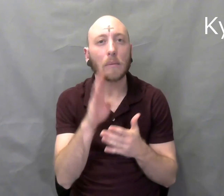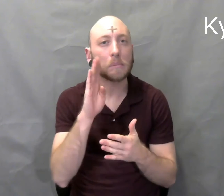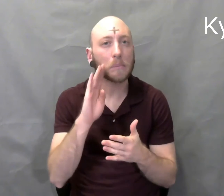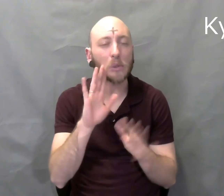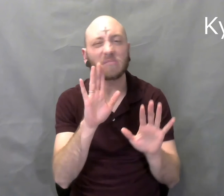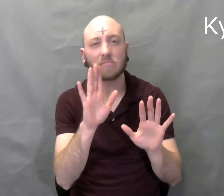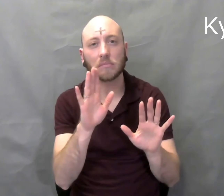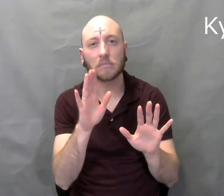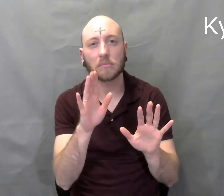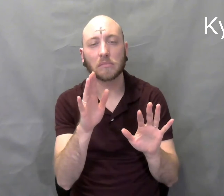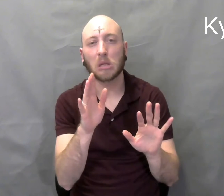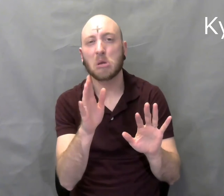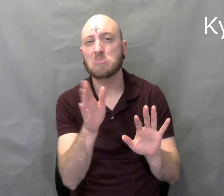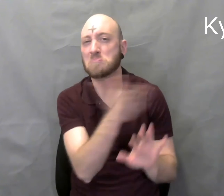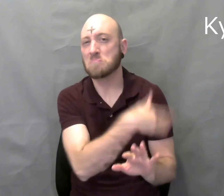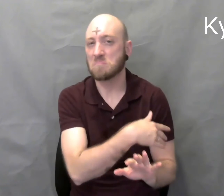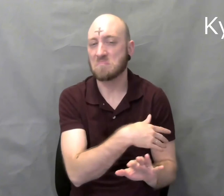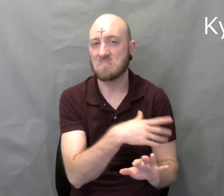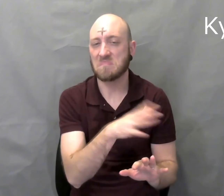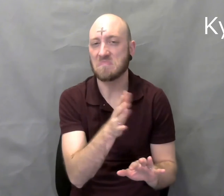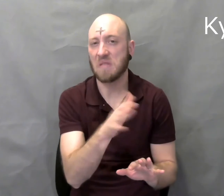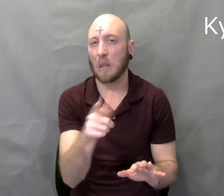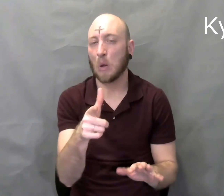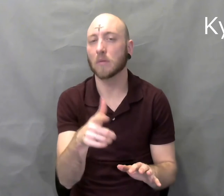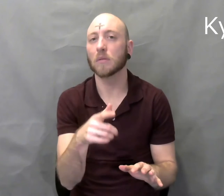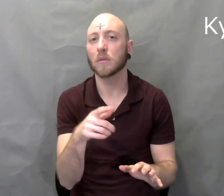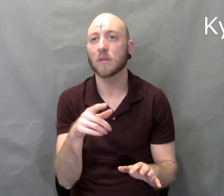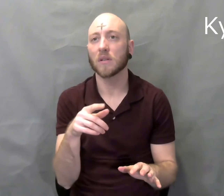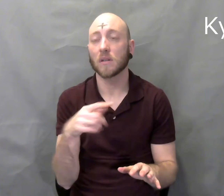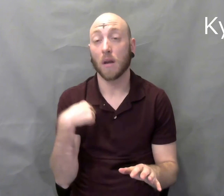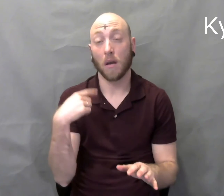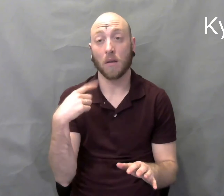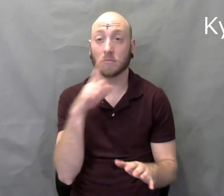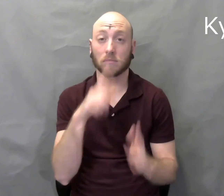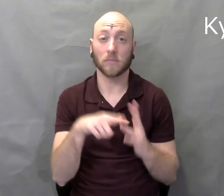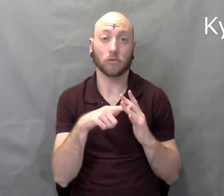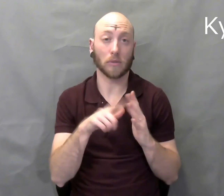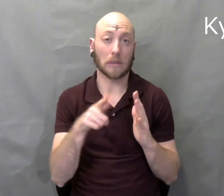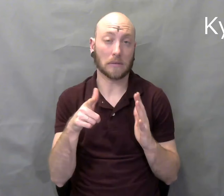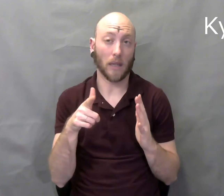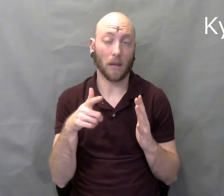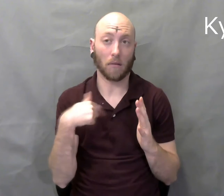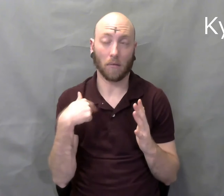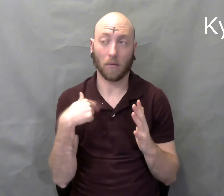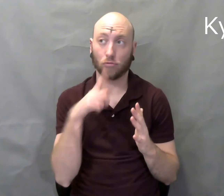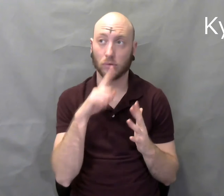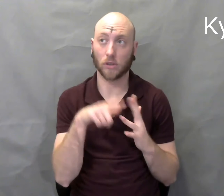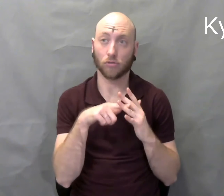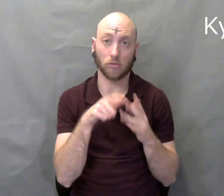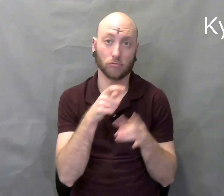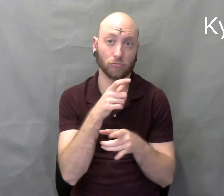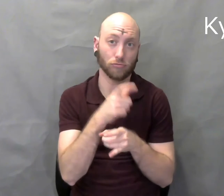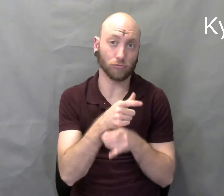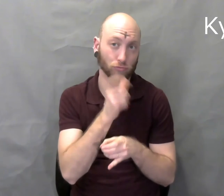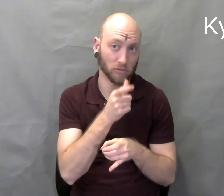the there was no compulsion to drink at that time. In fact, I was probably a late bloomer. Like I didn't really like get into drinking